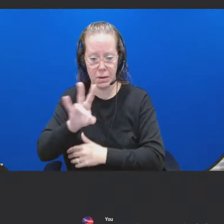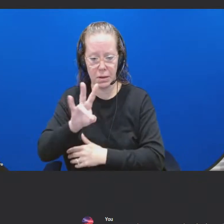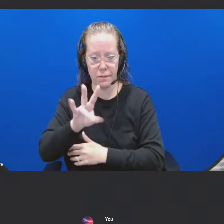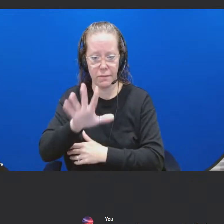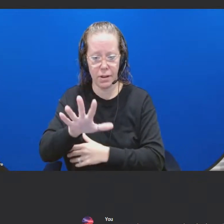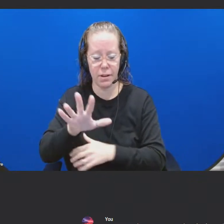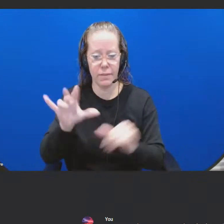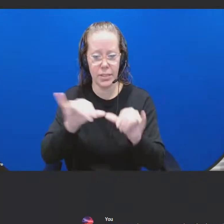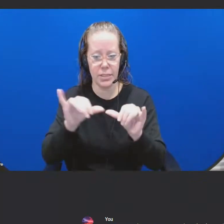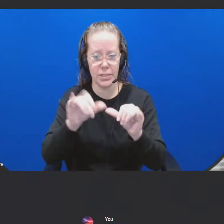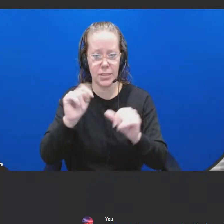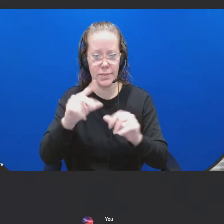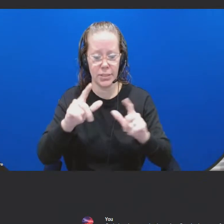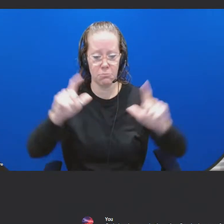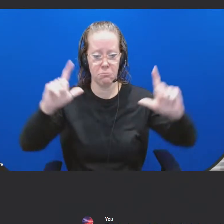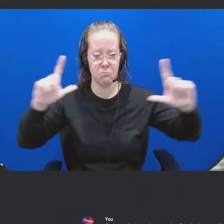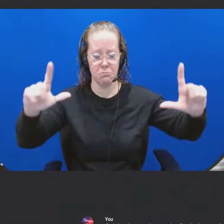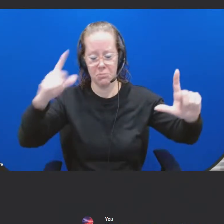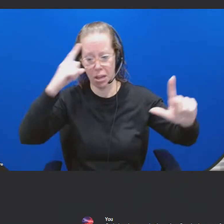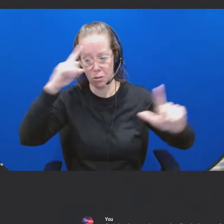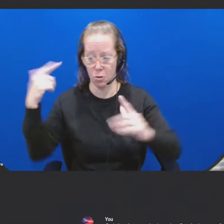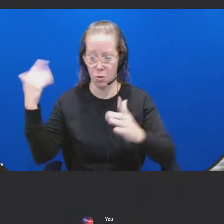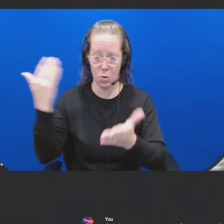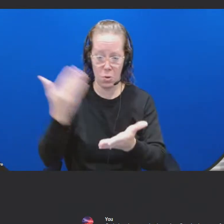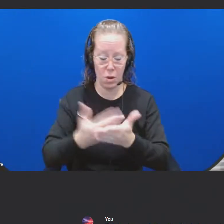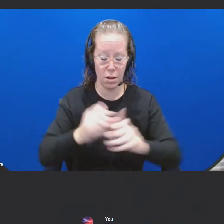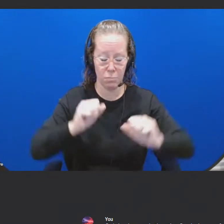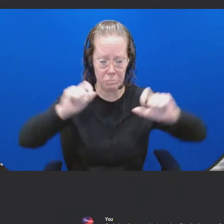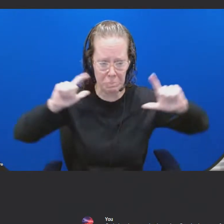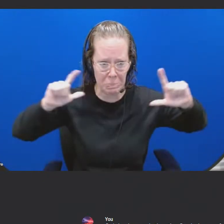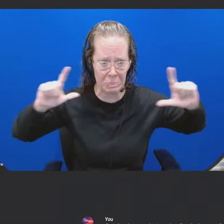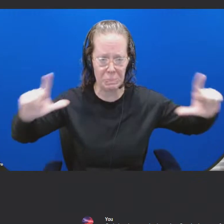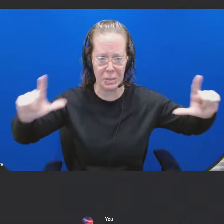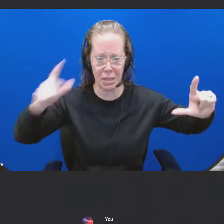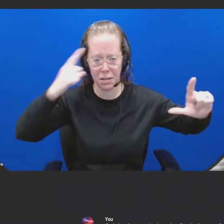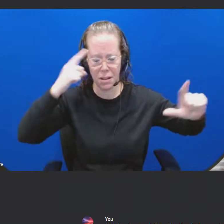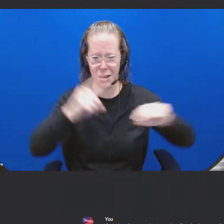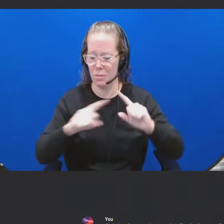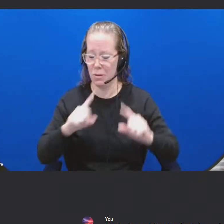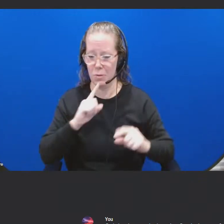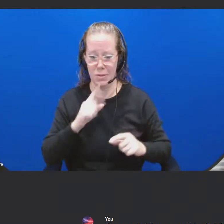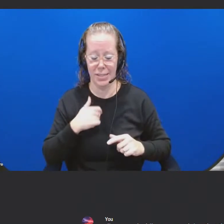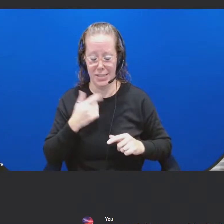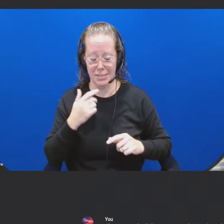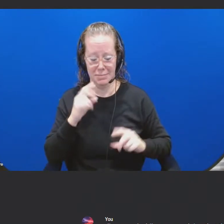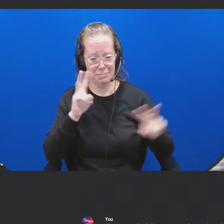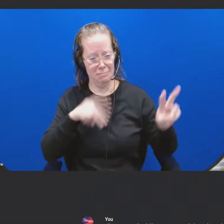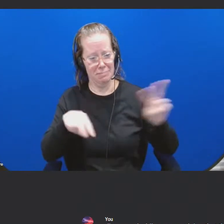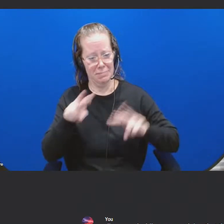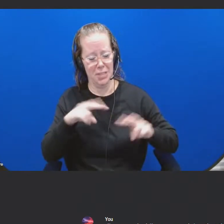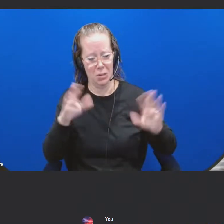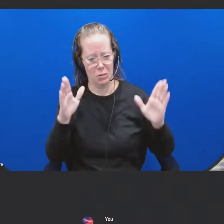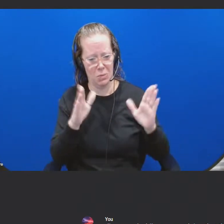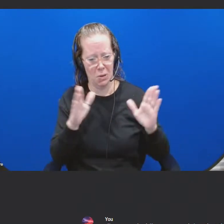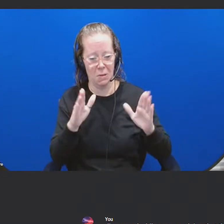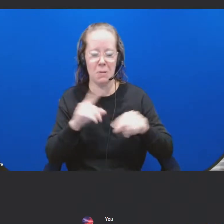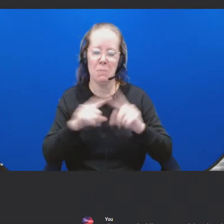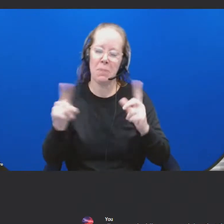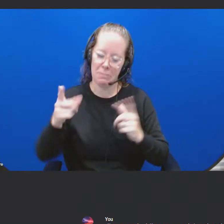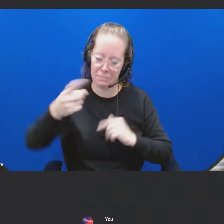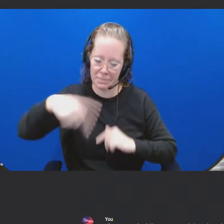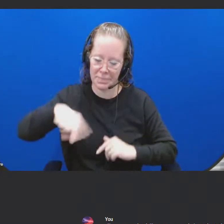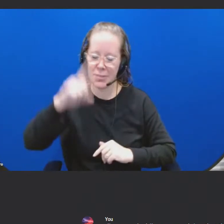put them up on the walls, they don't look that big because our walls are so big. So the residents are thrilled. They're very happy